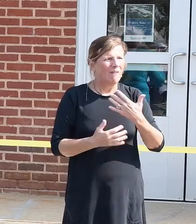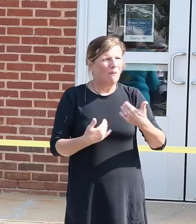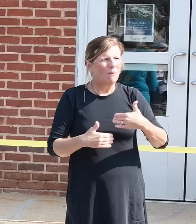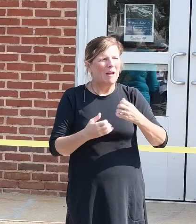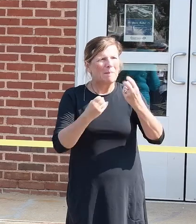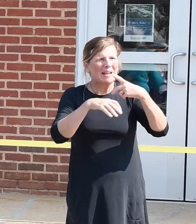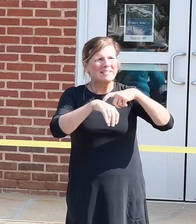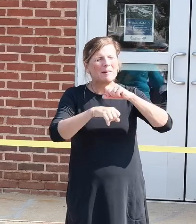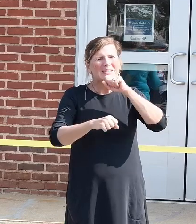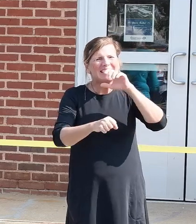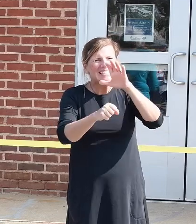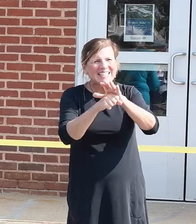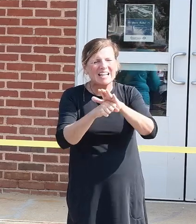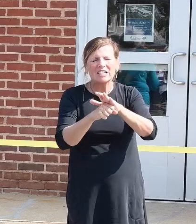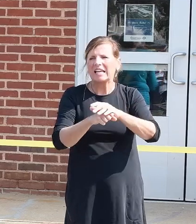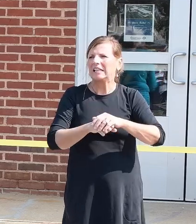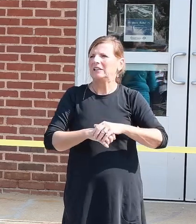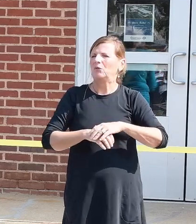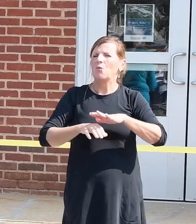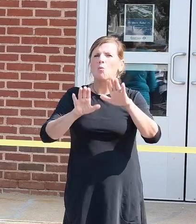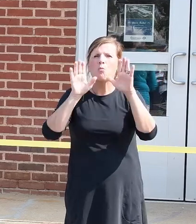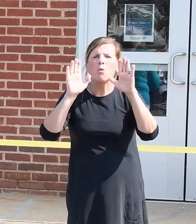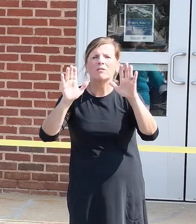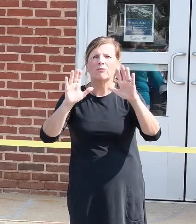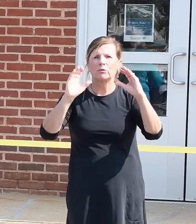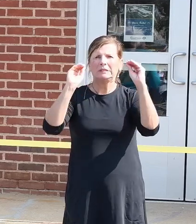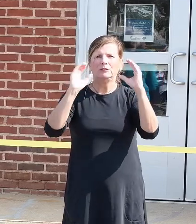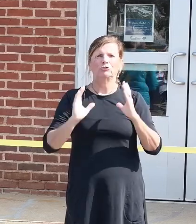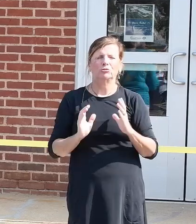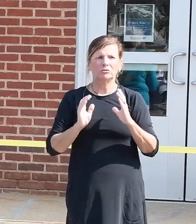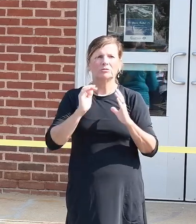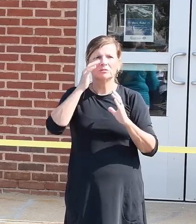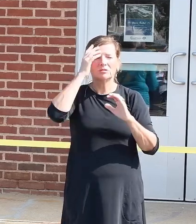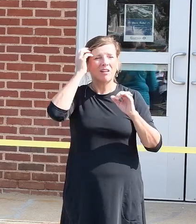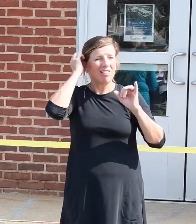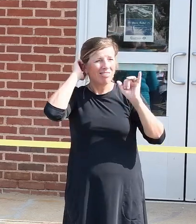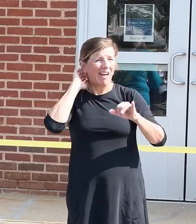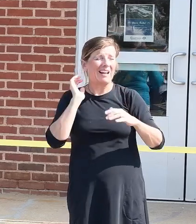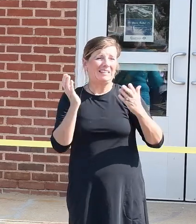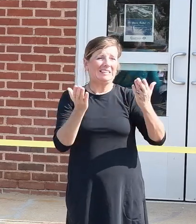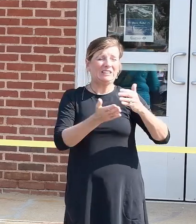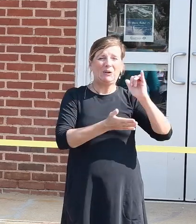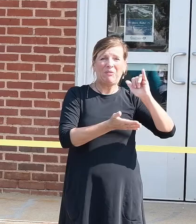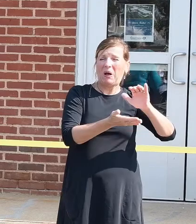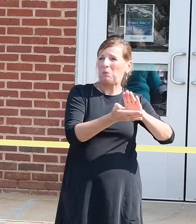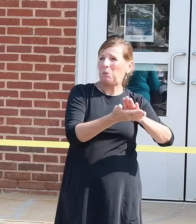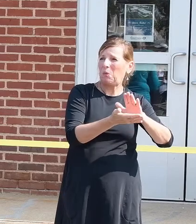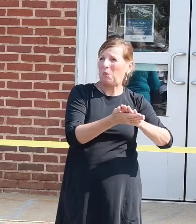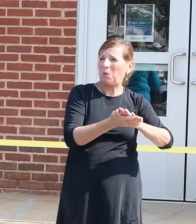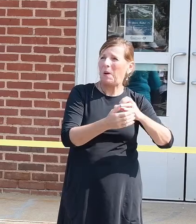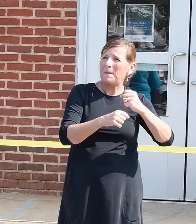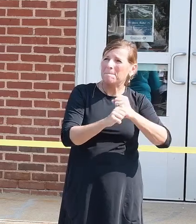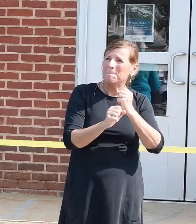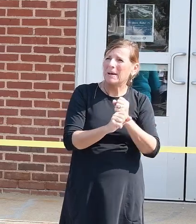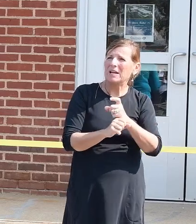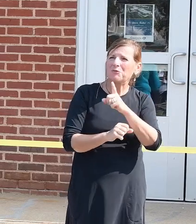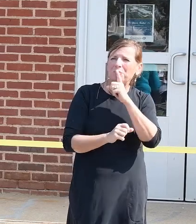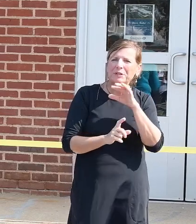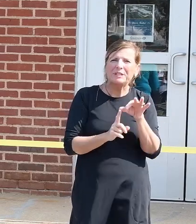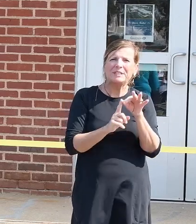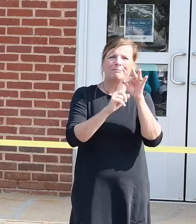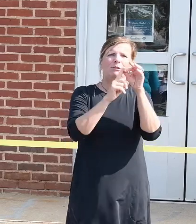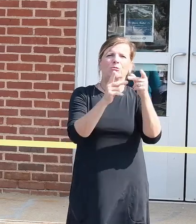the dedicated, wonderful teachers that were at this school made it such a